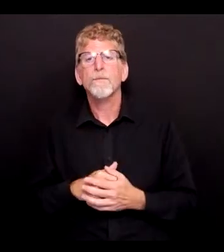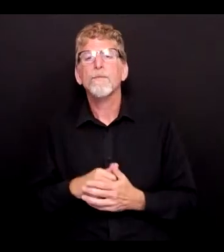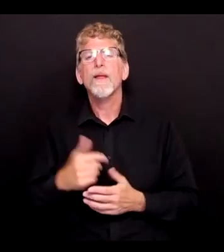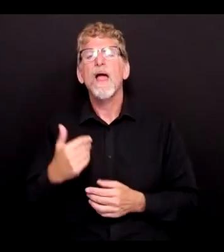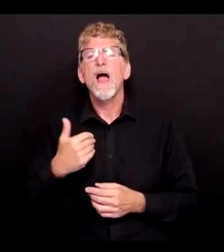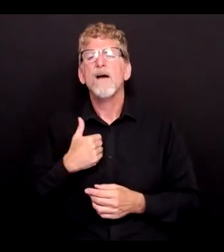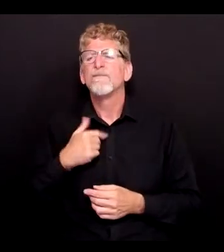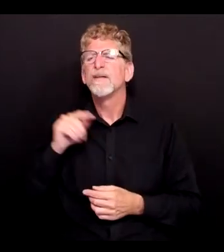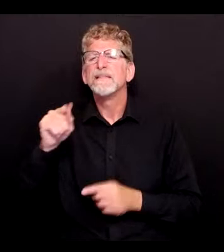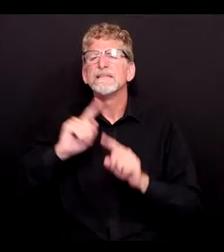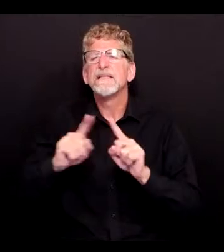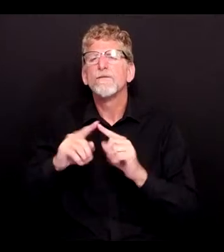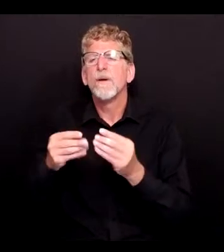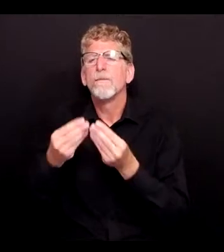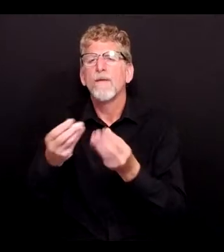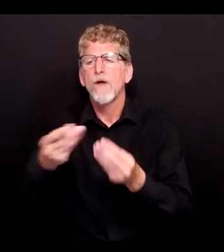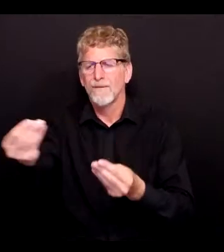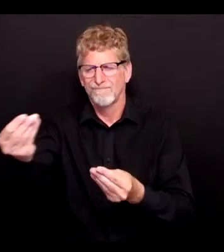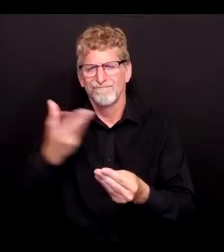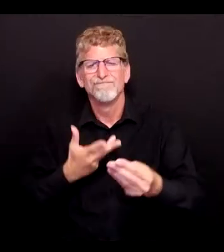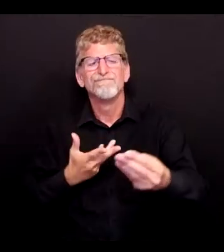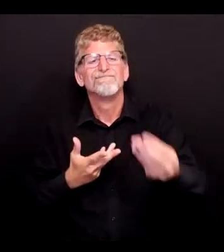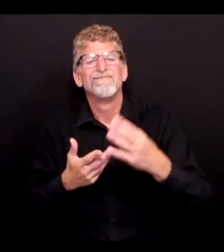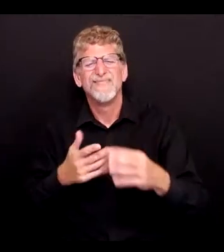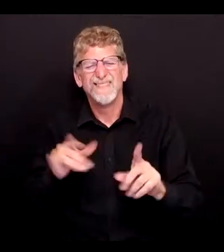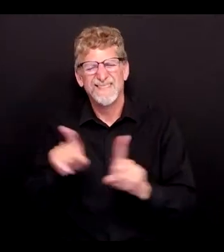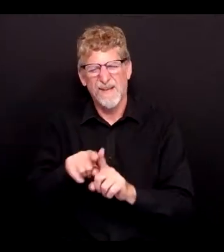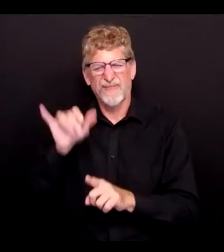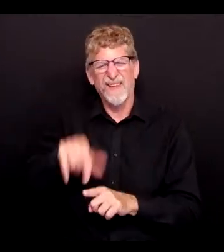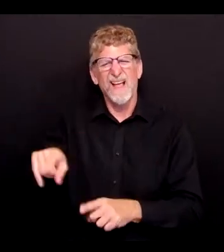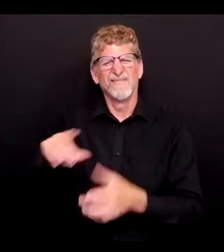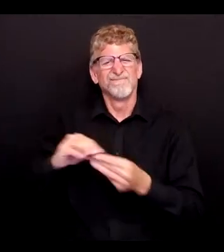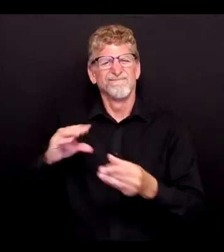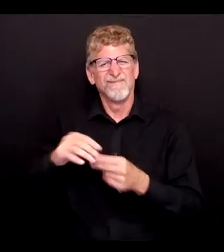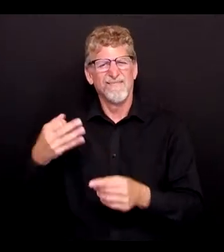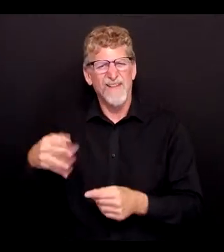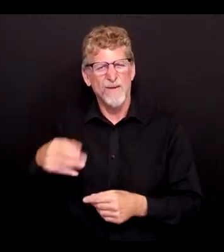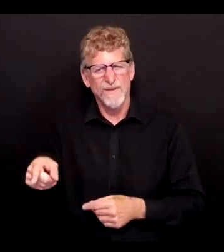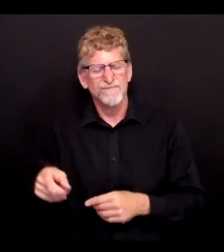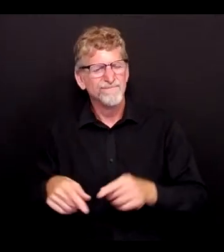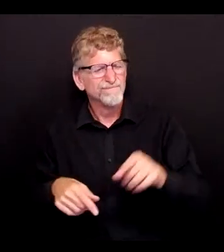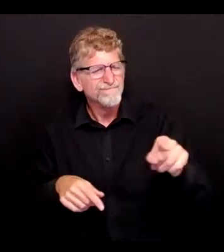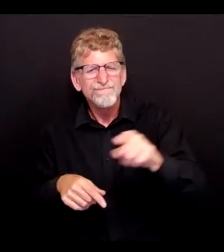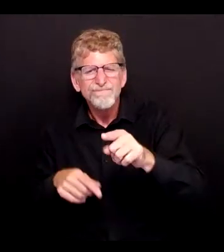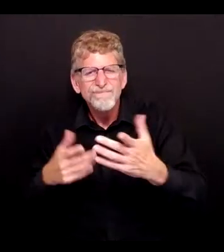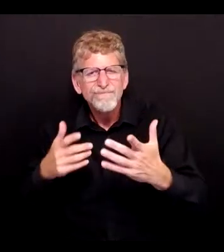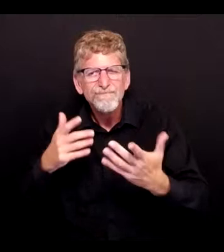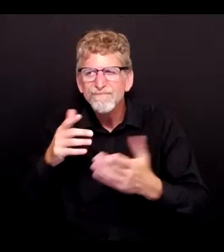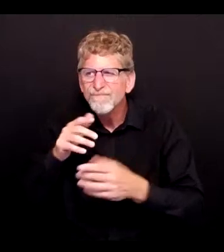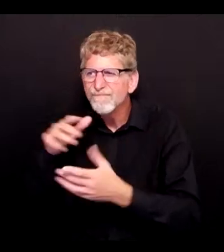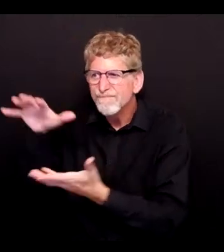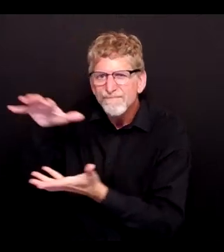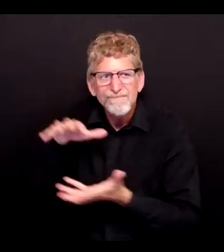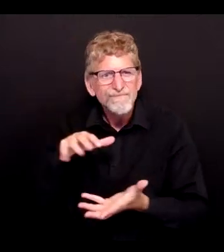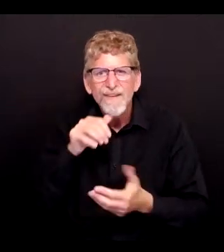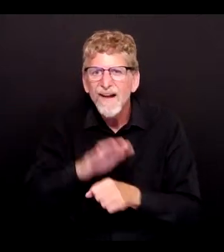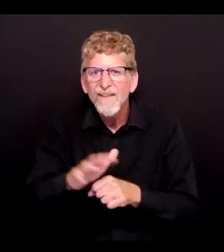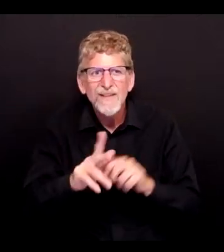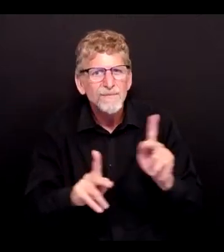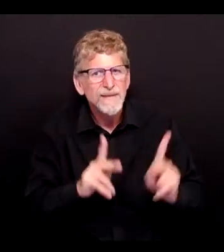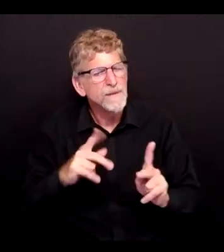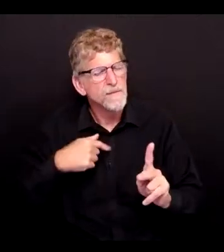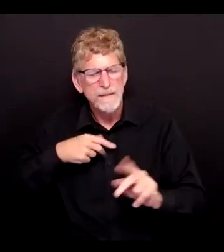report that experience, and that is one of the things that we have looked at throughout the pandemic, the vaccination rollout,